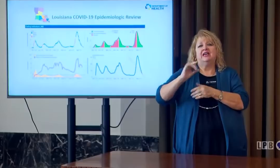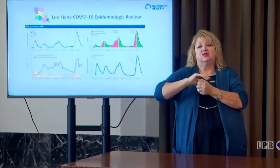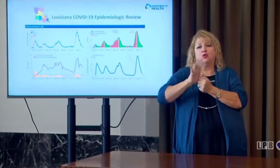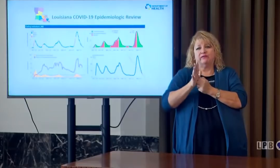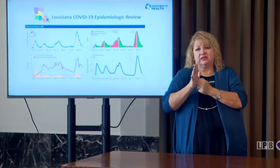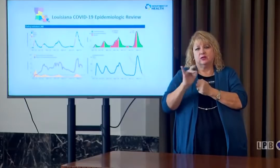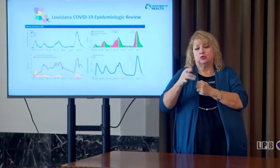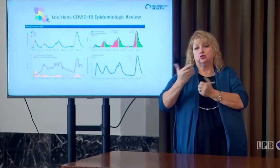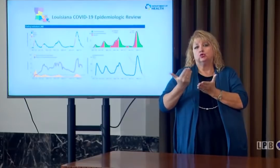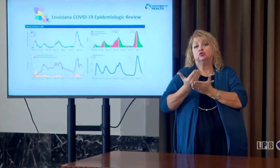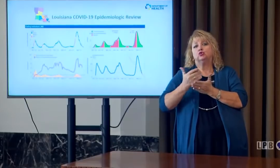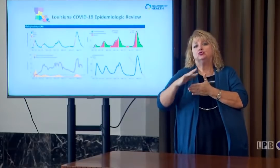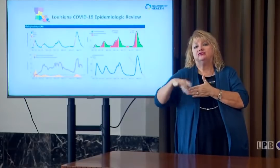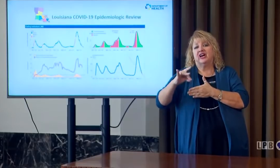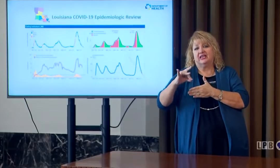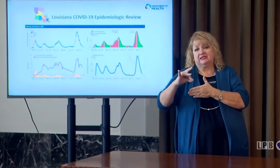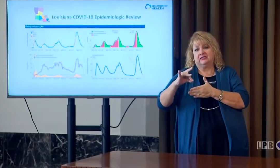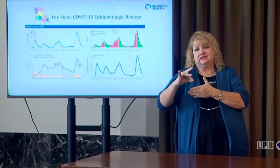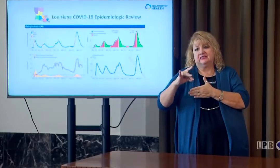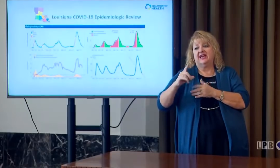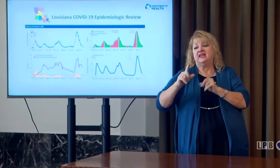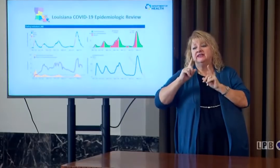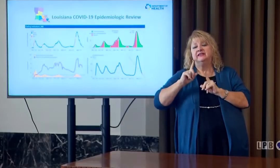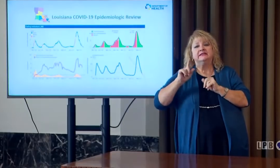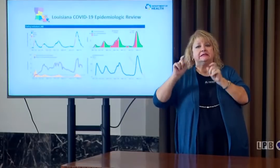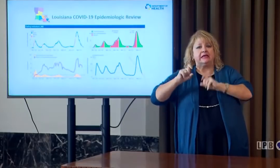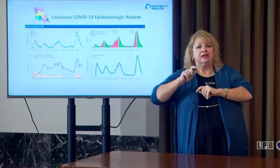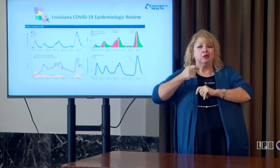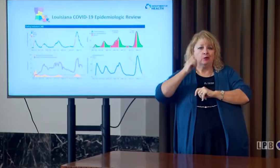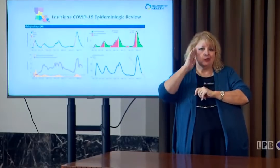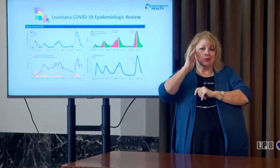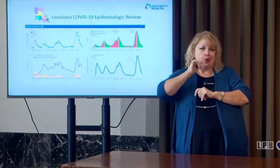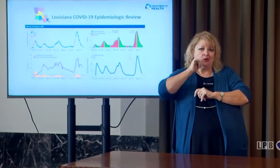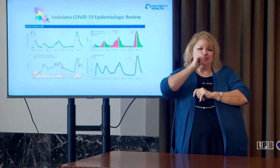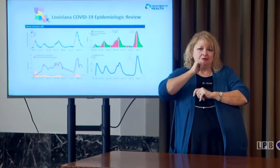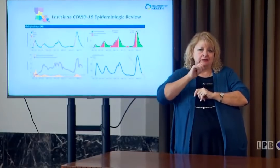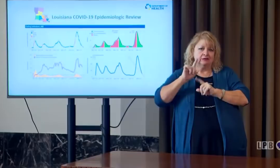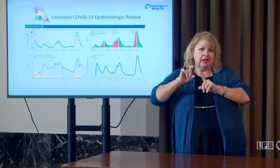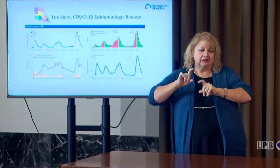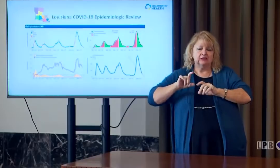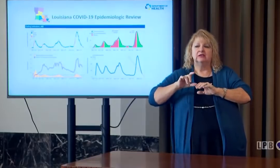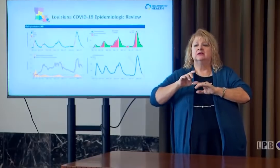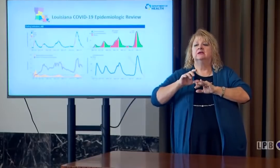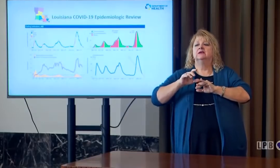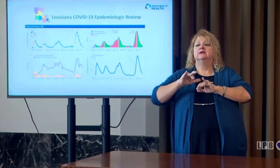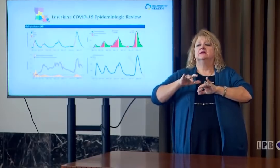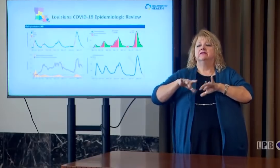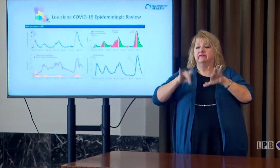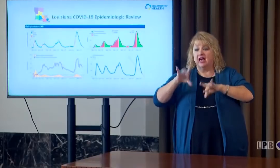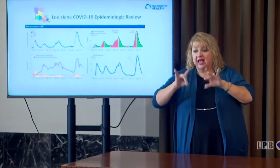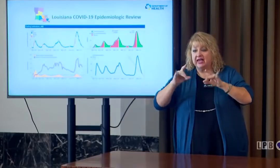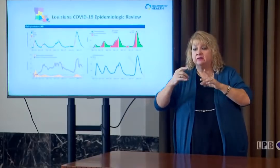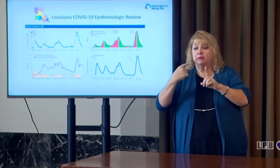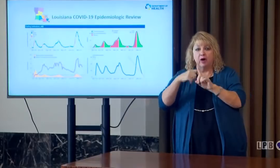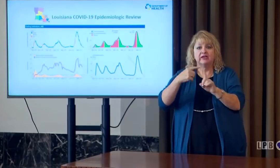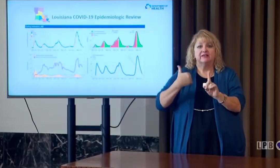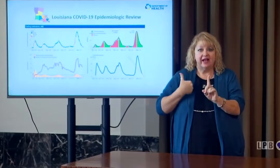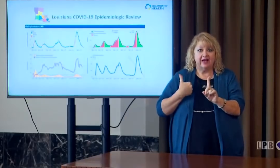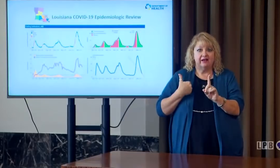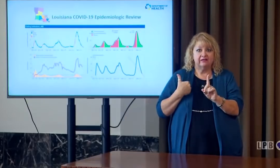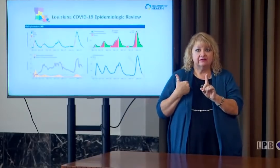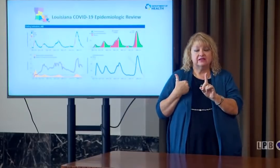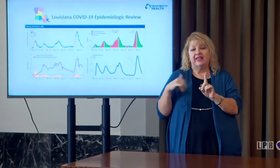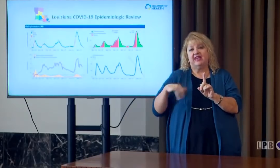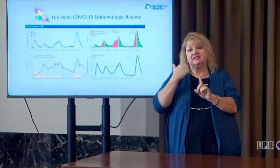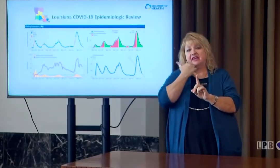new cases or positive tests in unique individuals that get diagnosed each day.